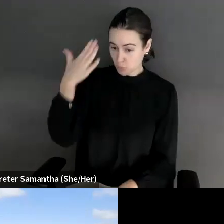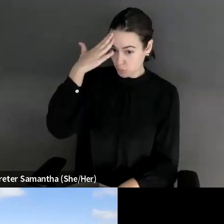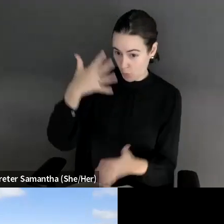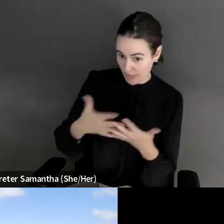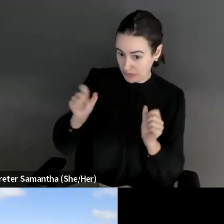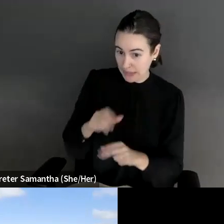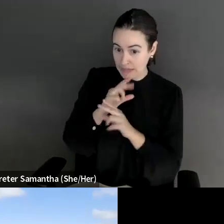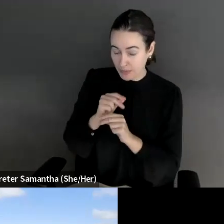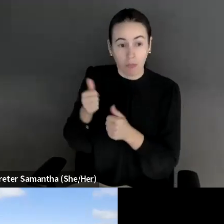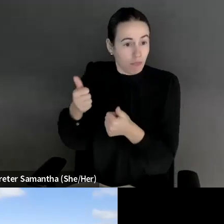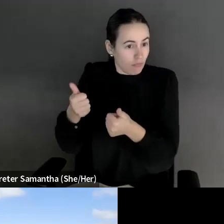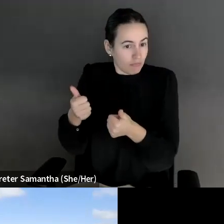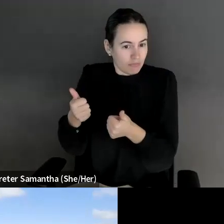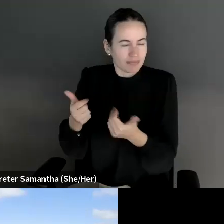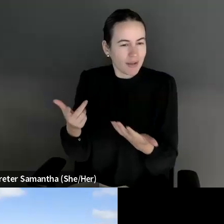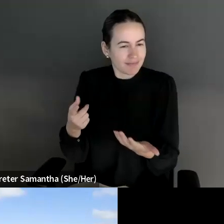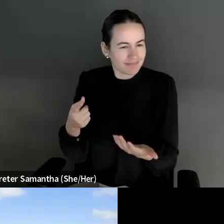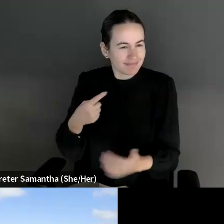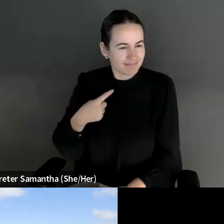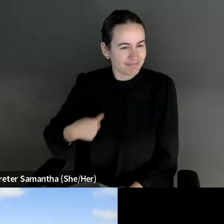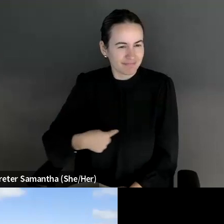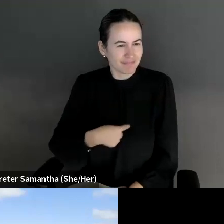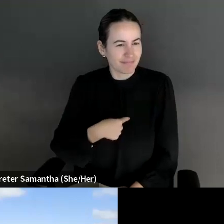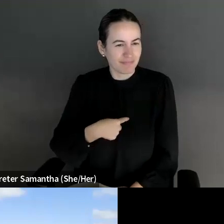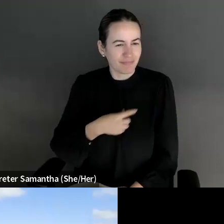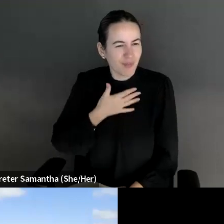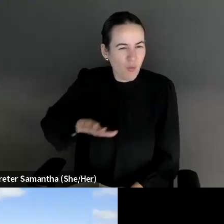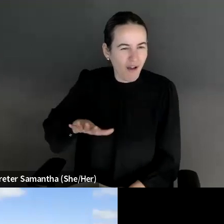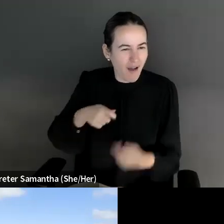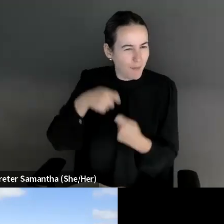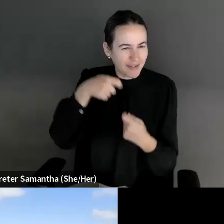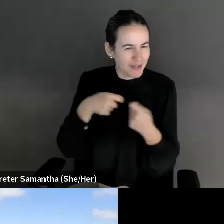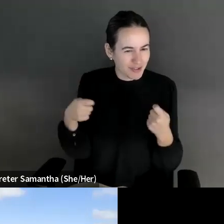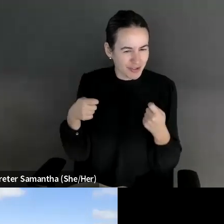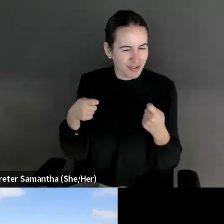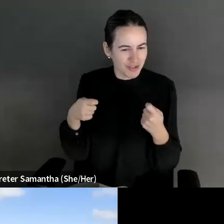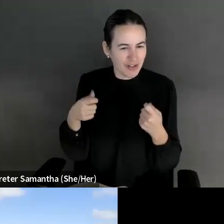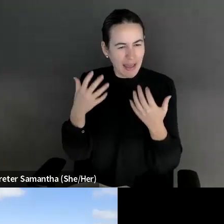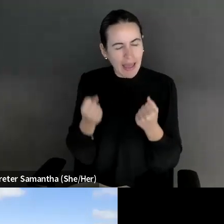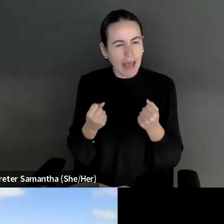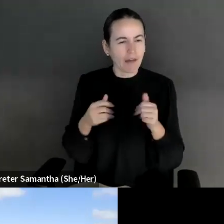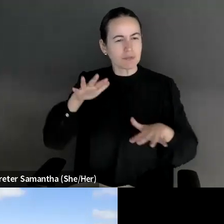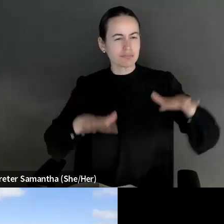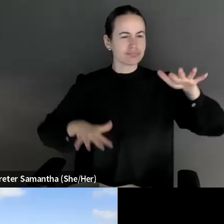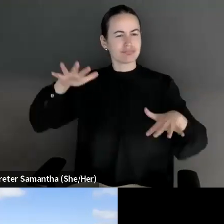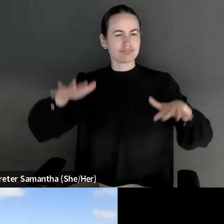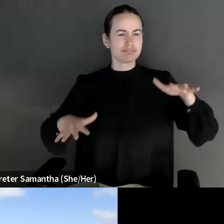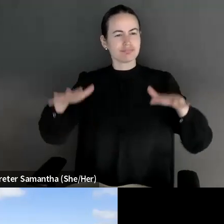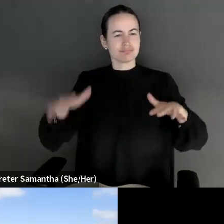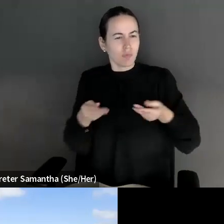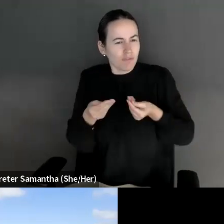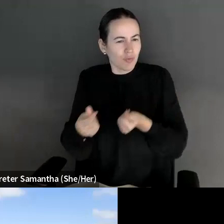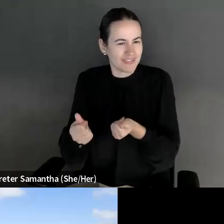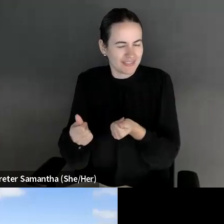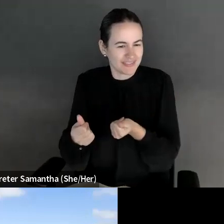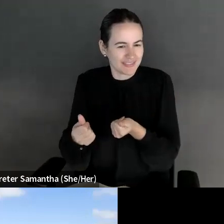That's not what we mean to measure, because we know people can be more or less fluent, which is a different construct